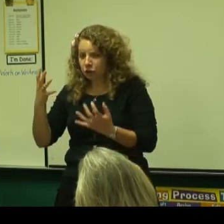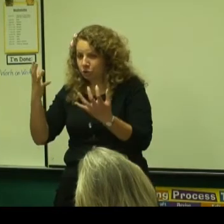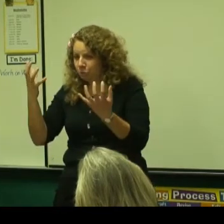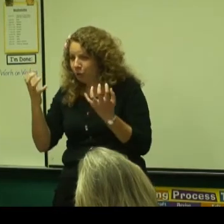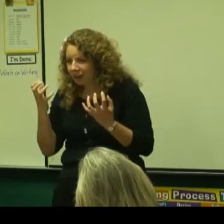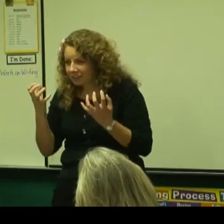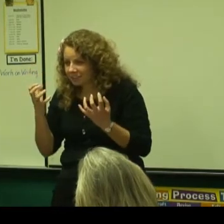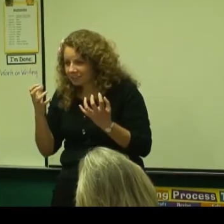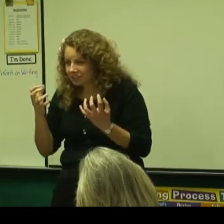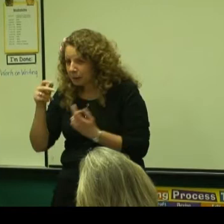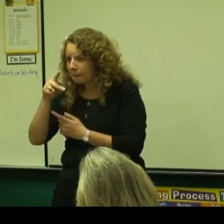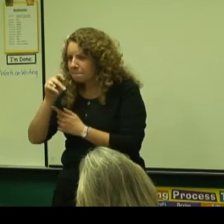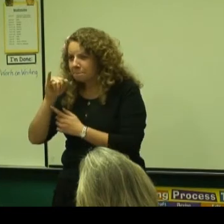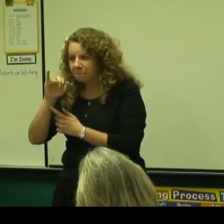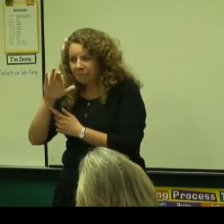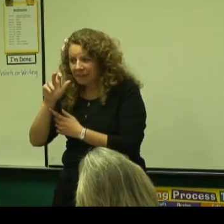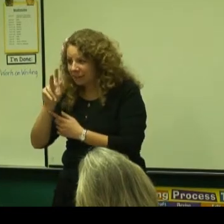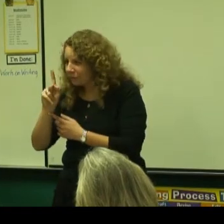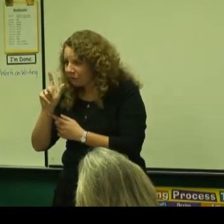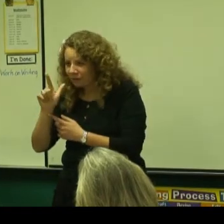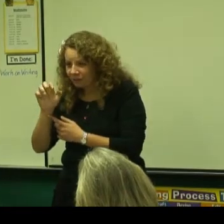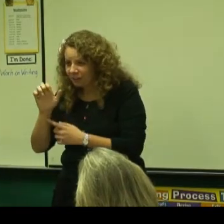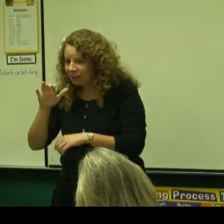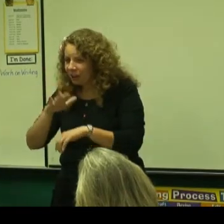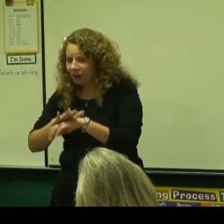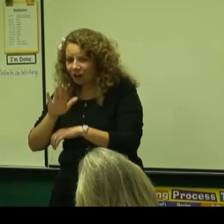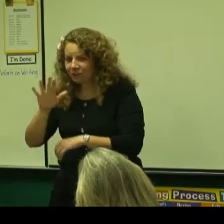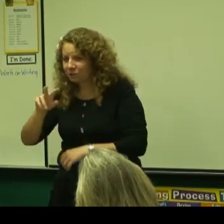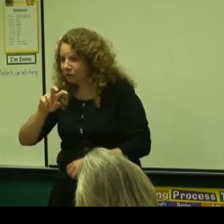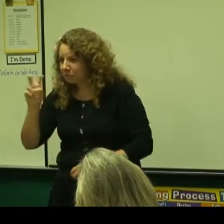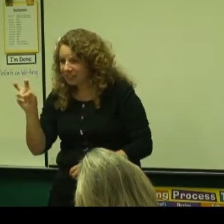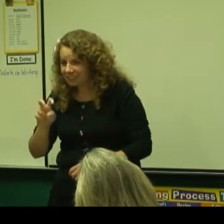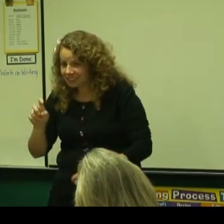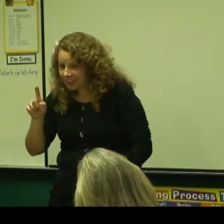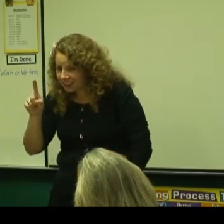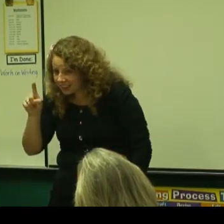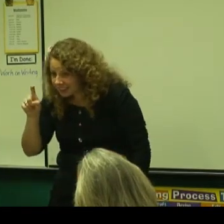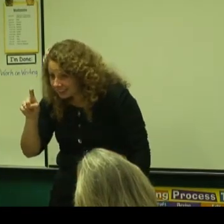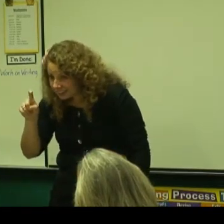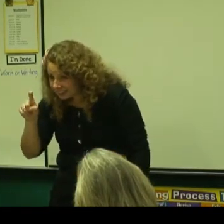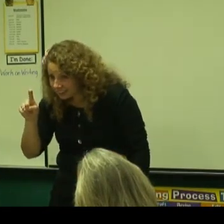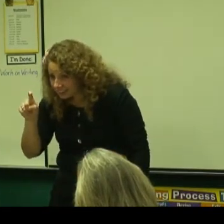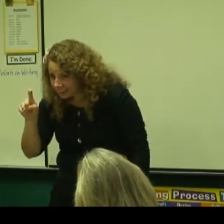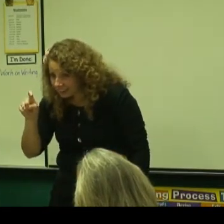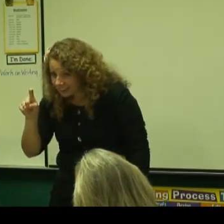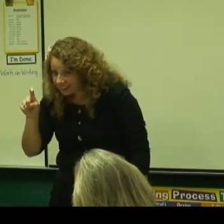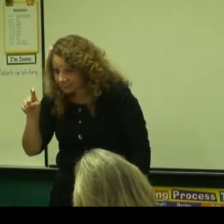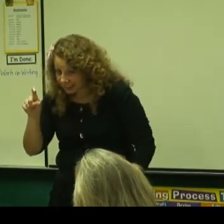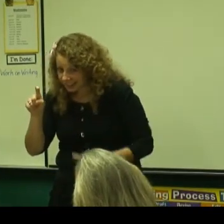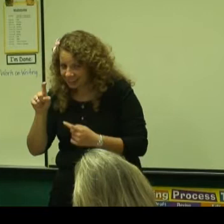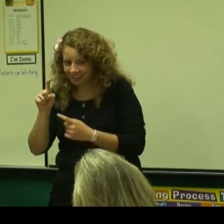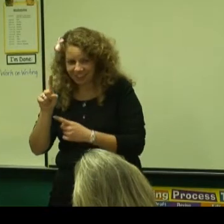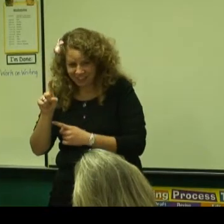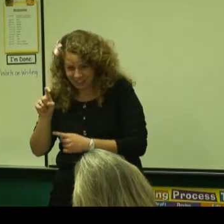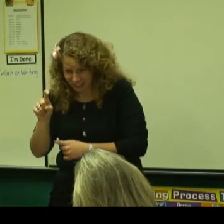you want pickle on your pizza? Like, are you